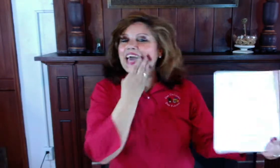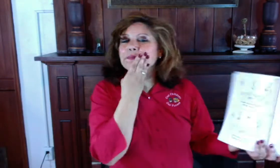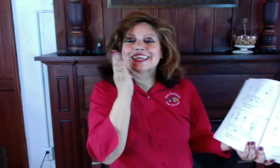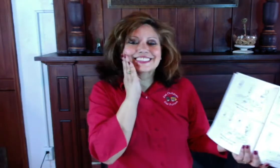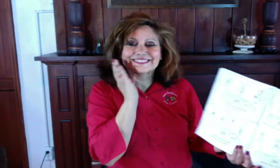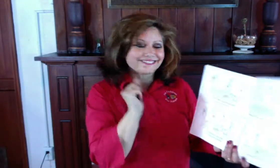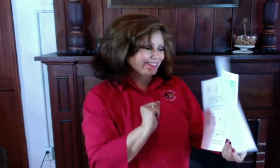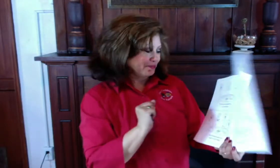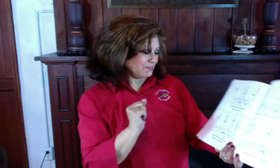Napkin.